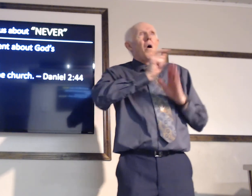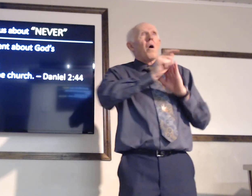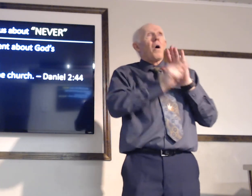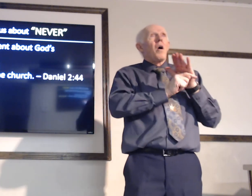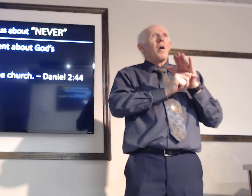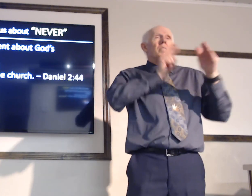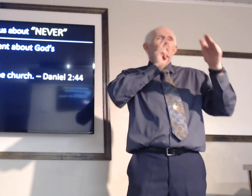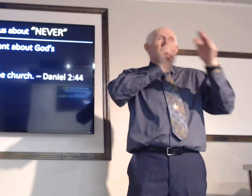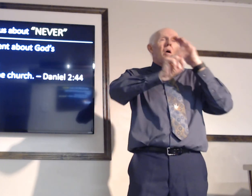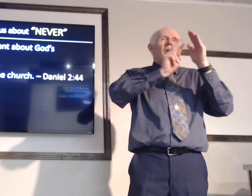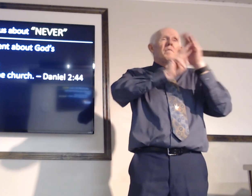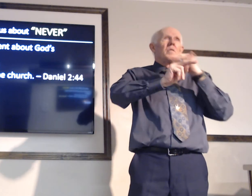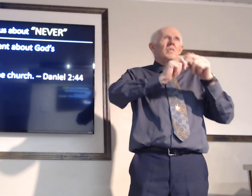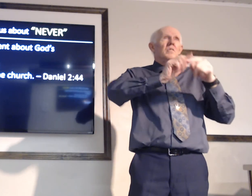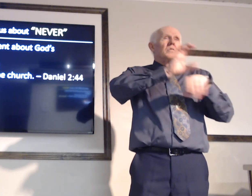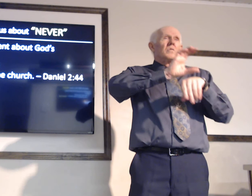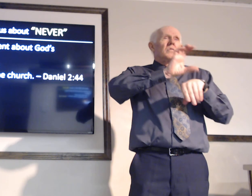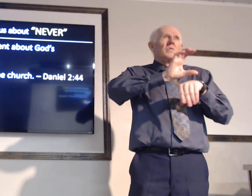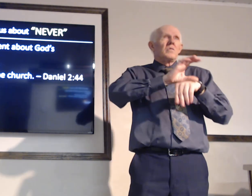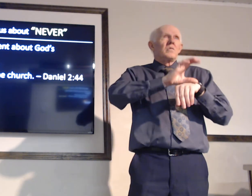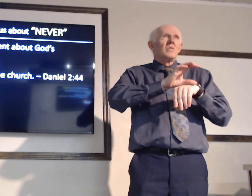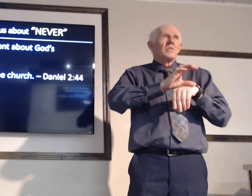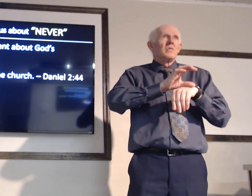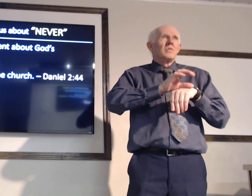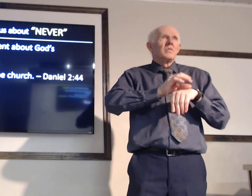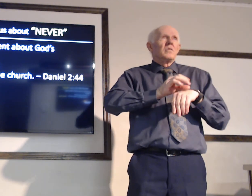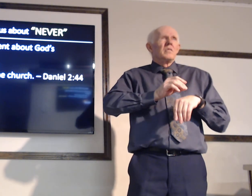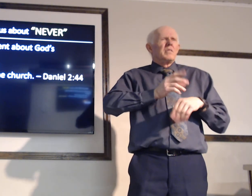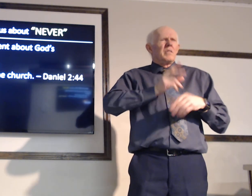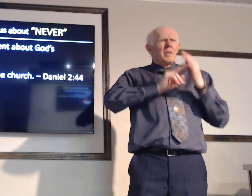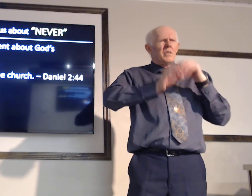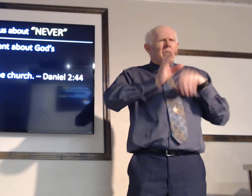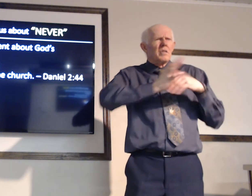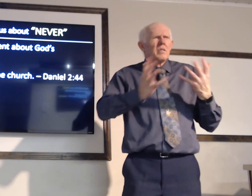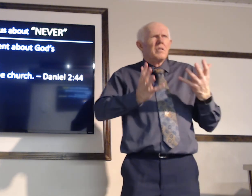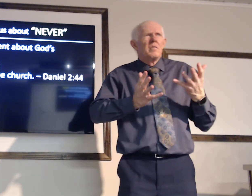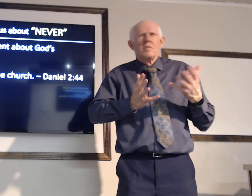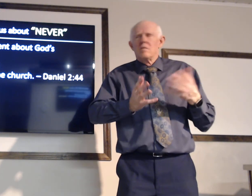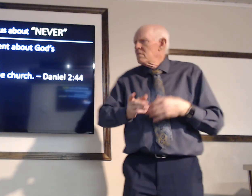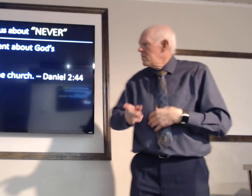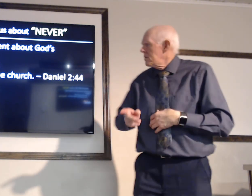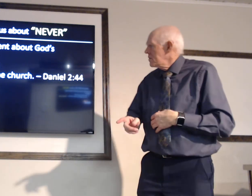The Old Testament, the prophecy of the church. What church?